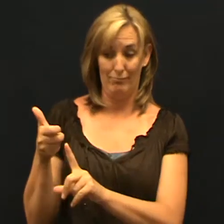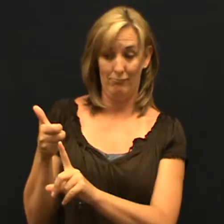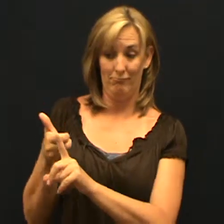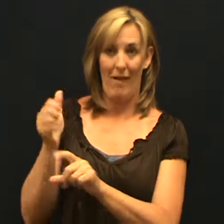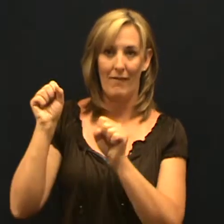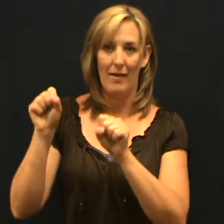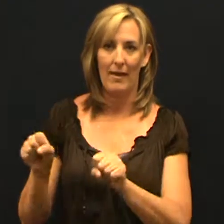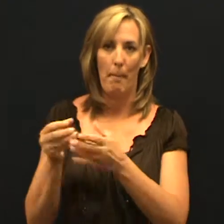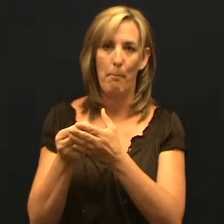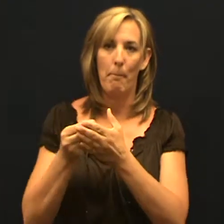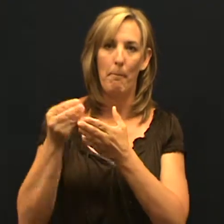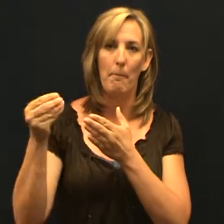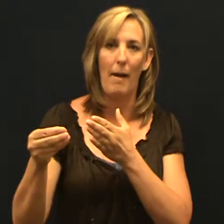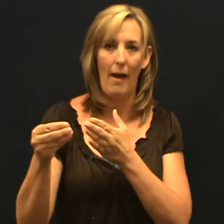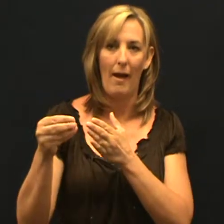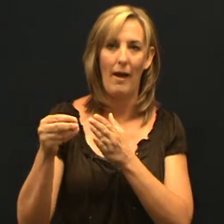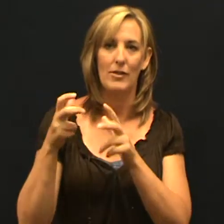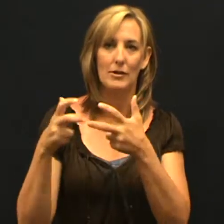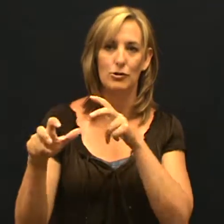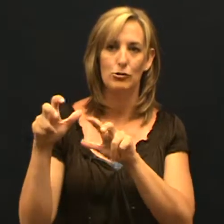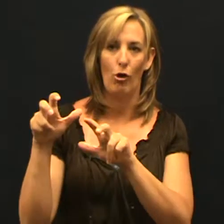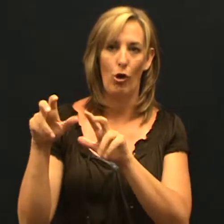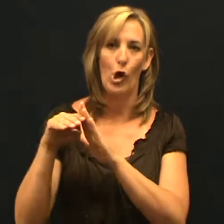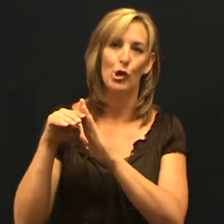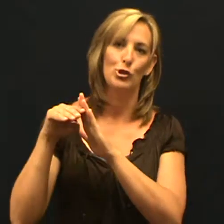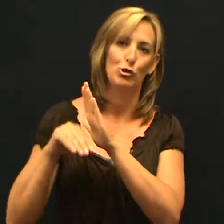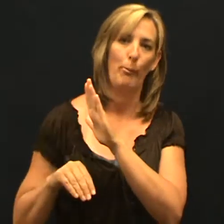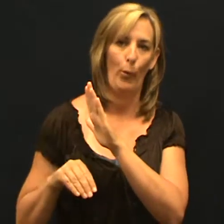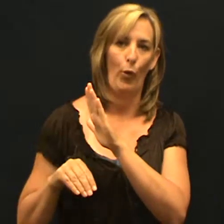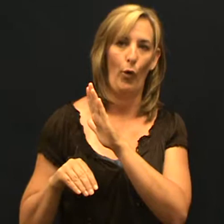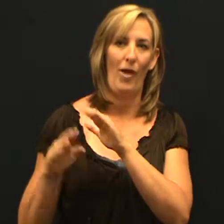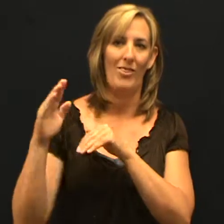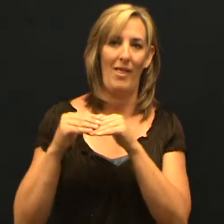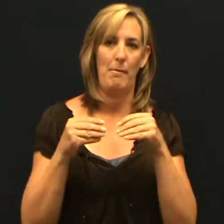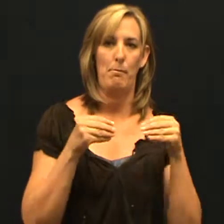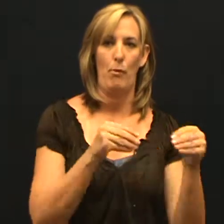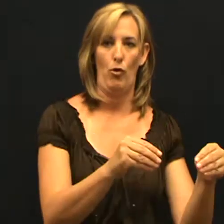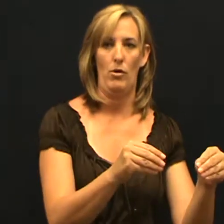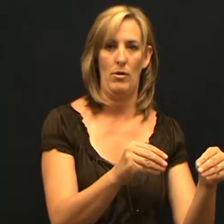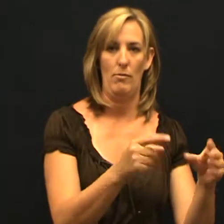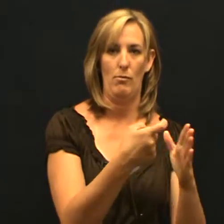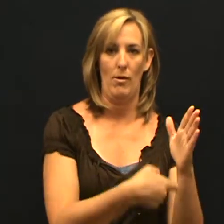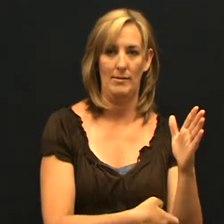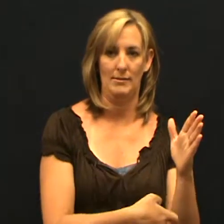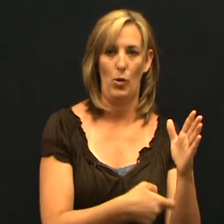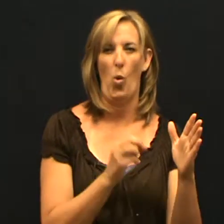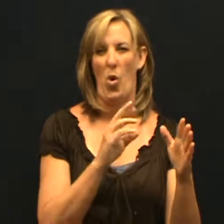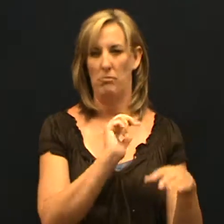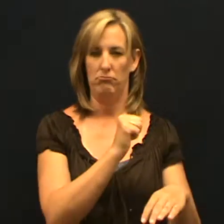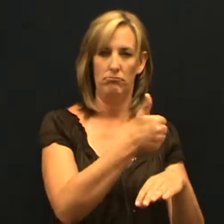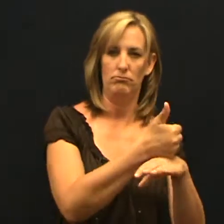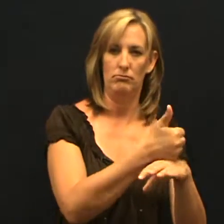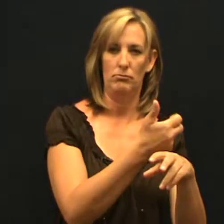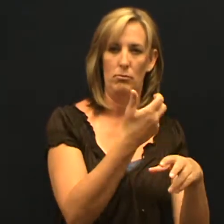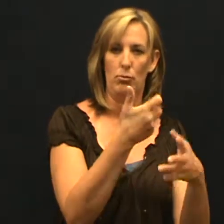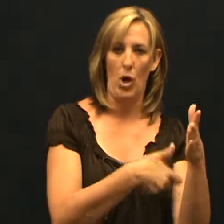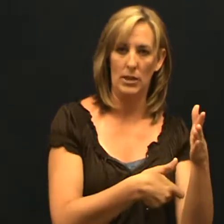a price that's lower than the market price, or at some set price. And so that allows